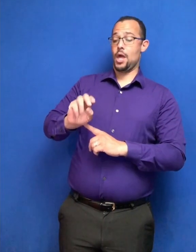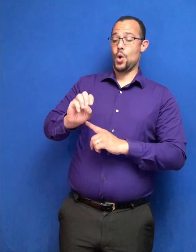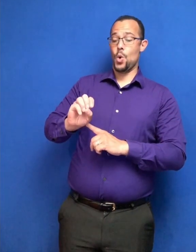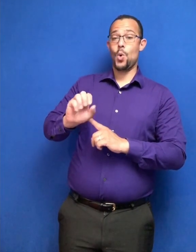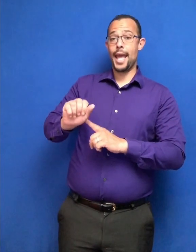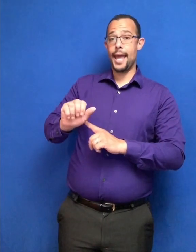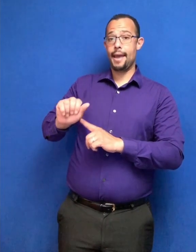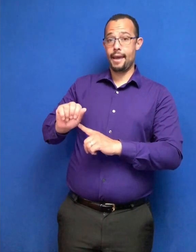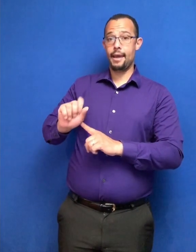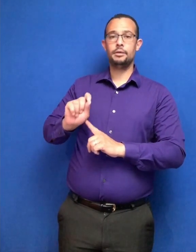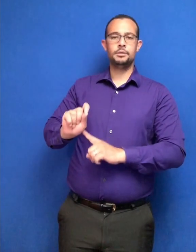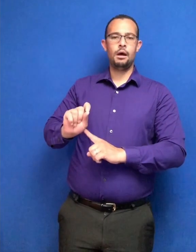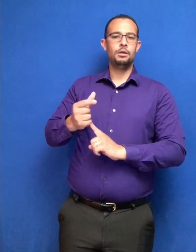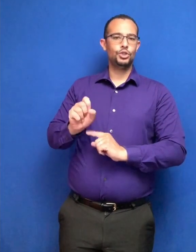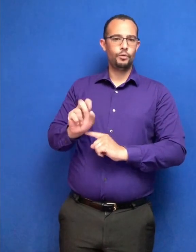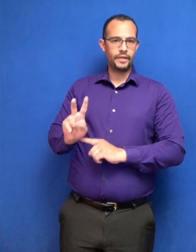www.noaa.gov.